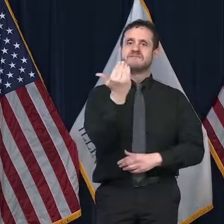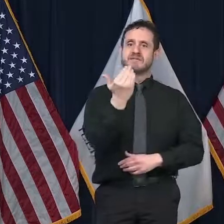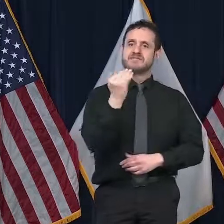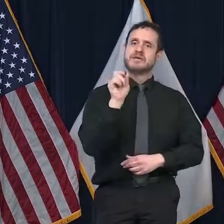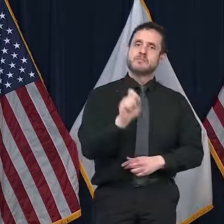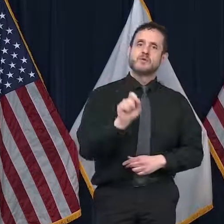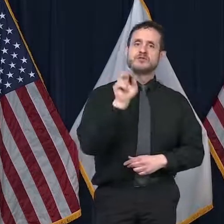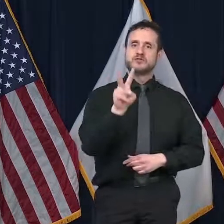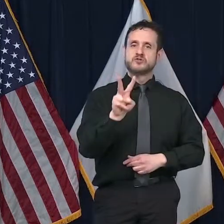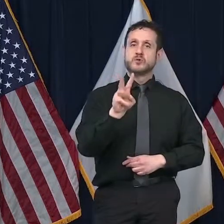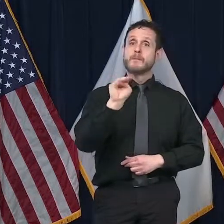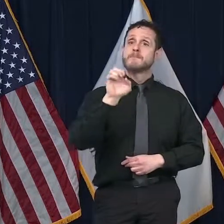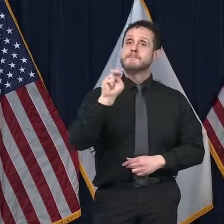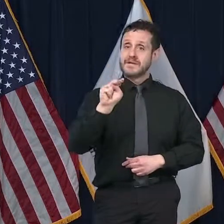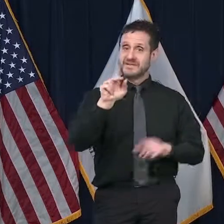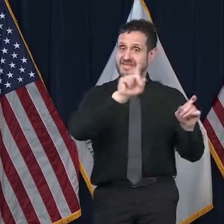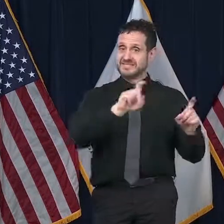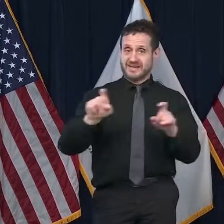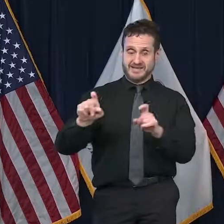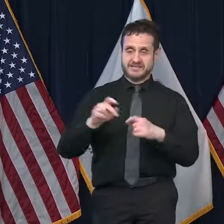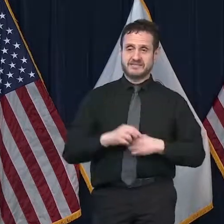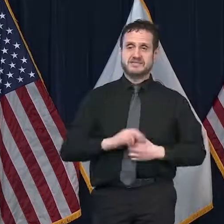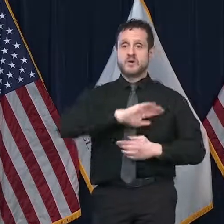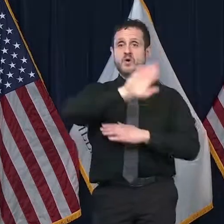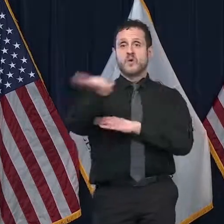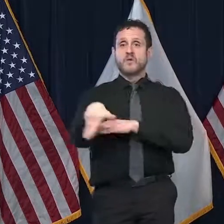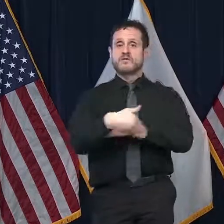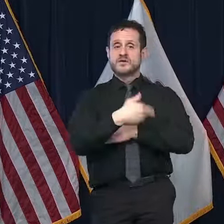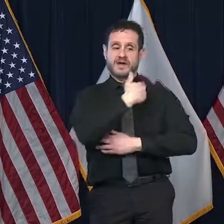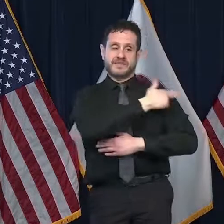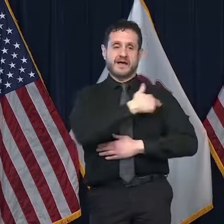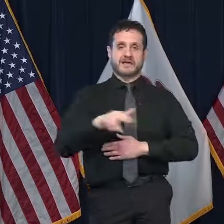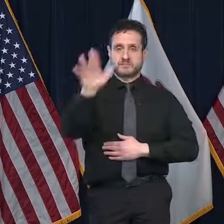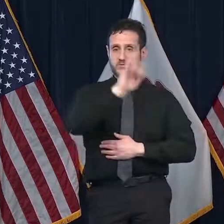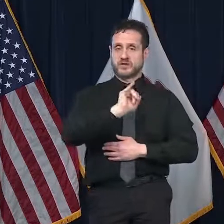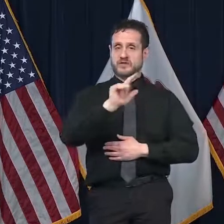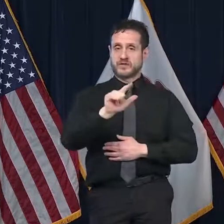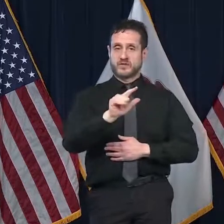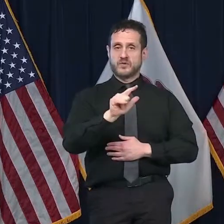tests. Overnight, in the hospitals across Illinois,